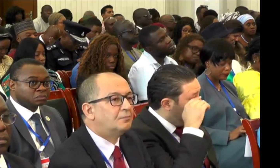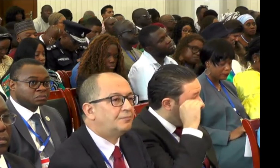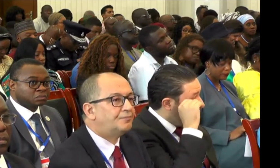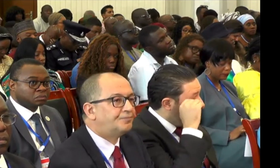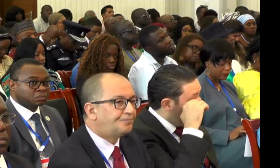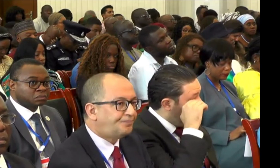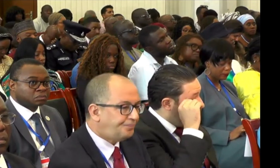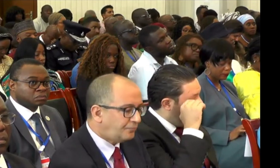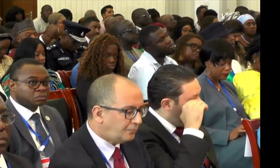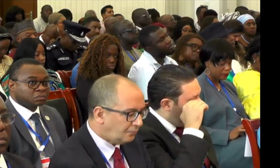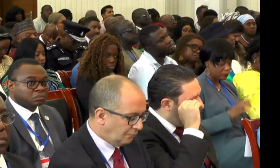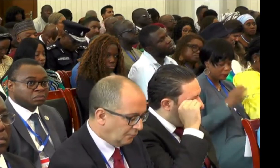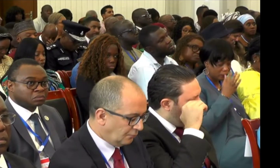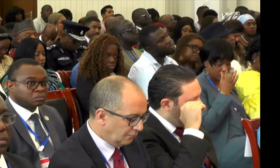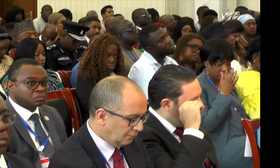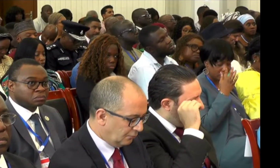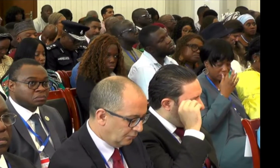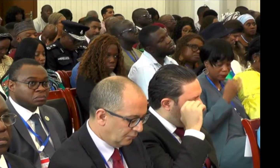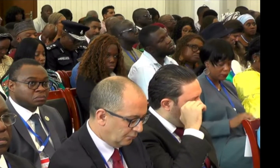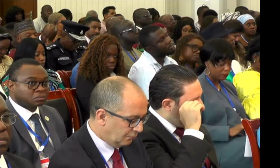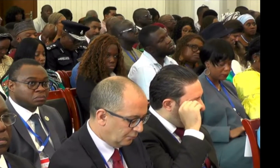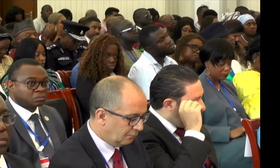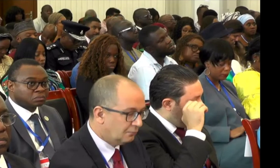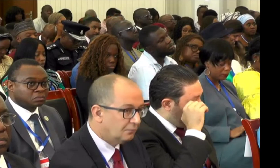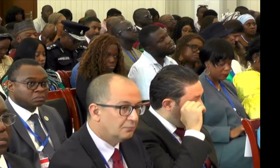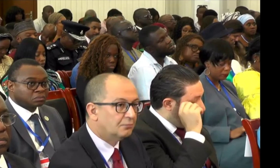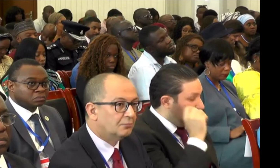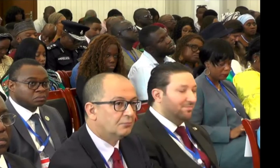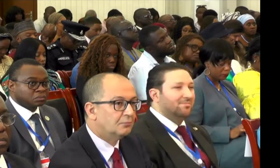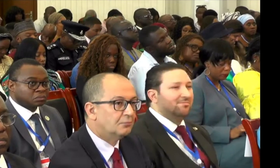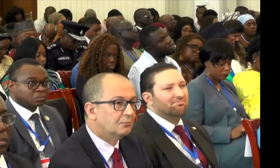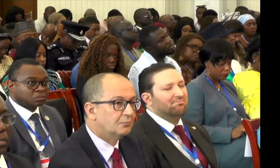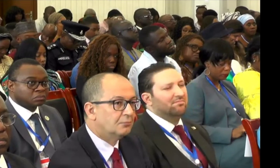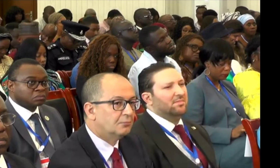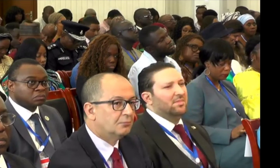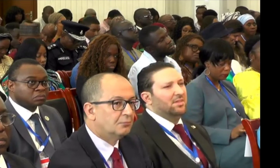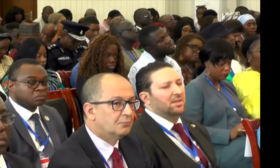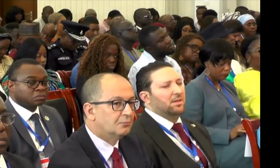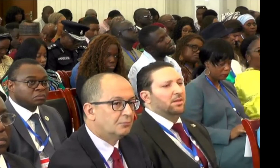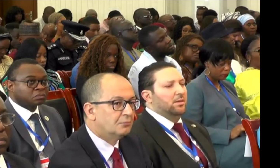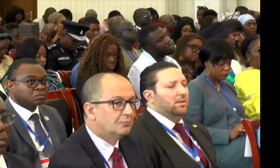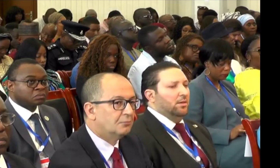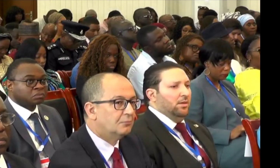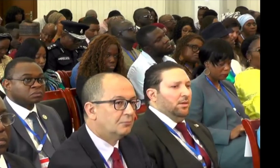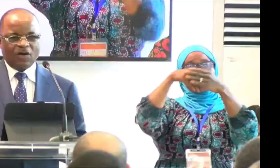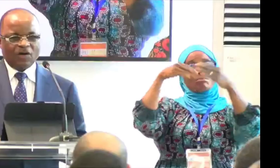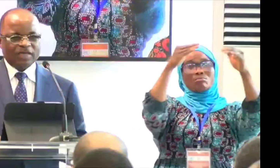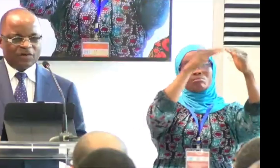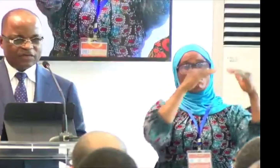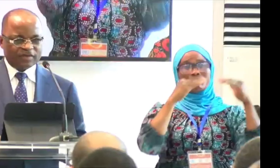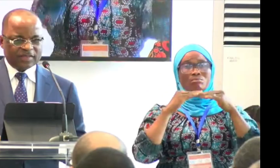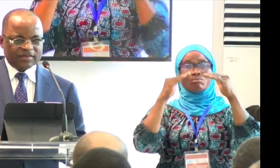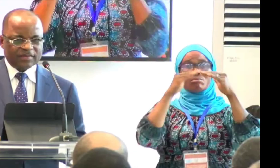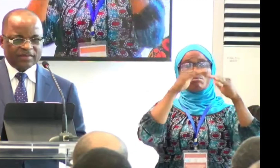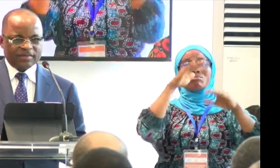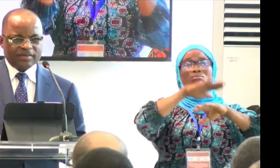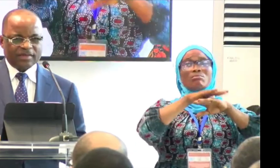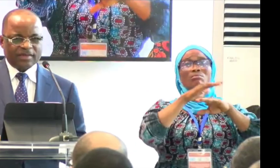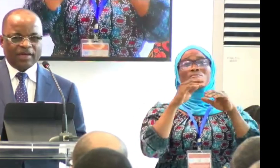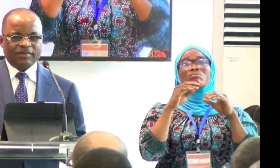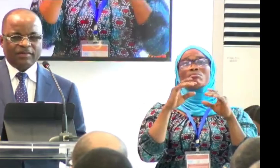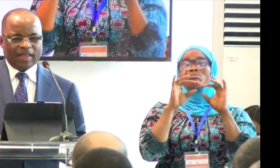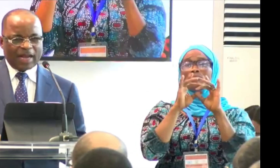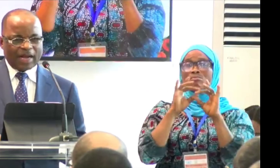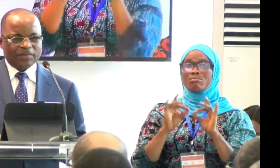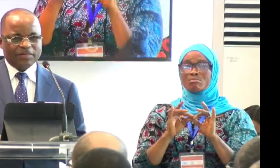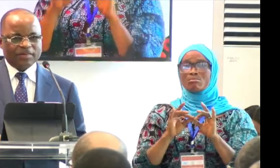action thought which meets the historical injustice on the continent